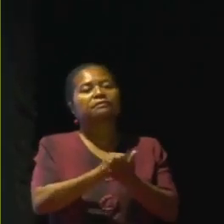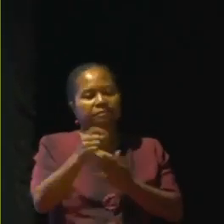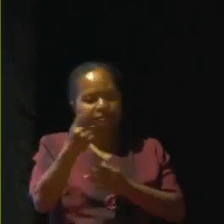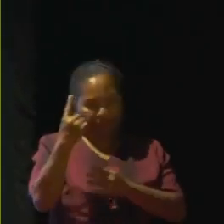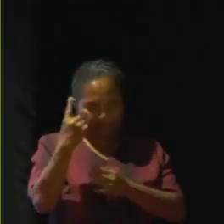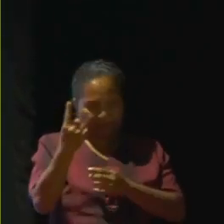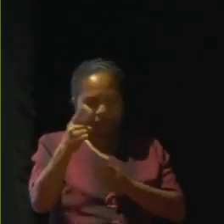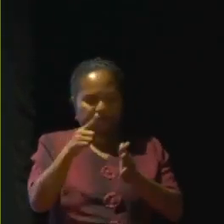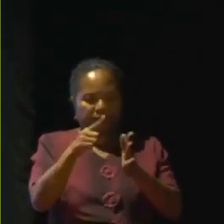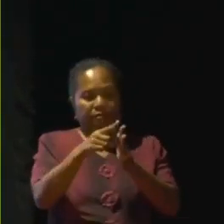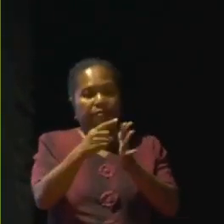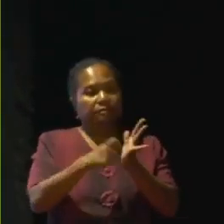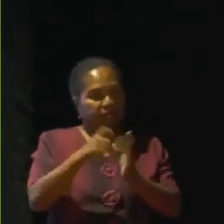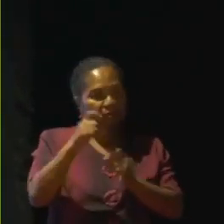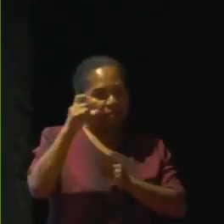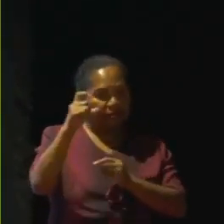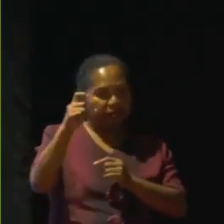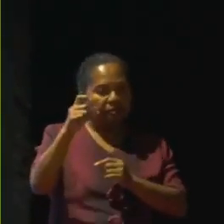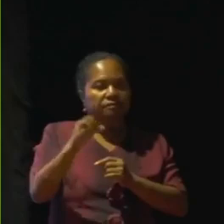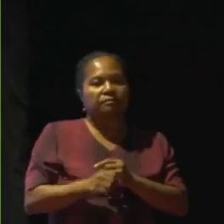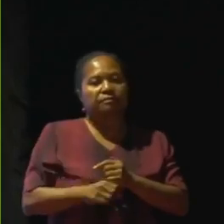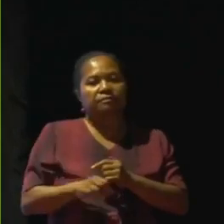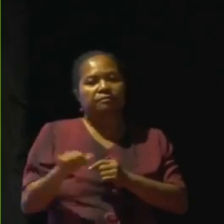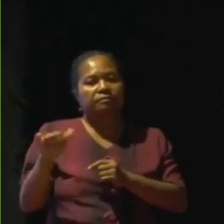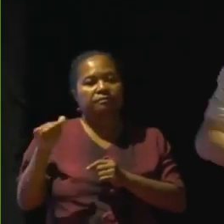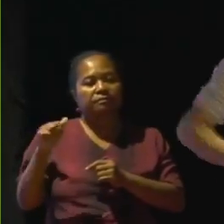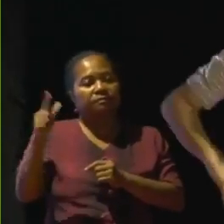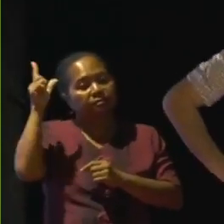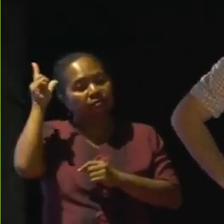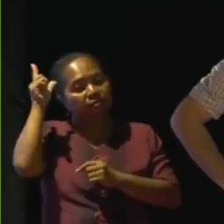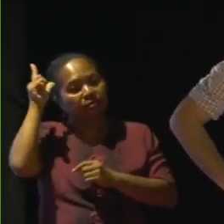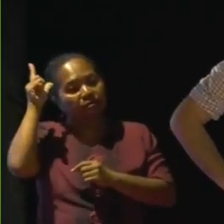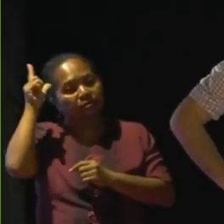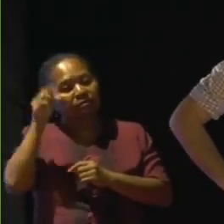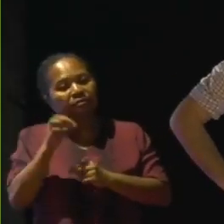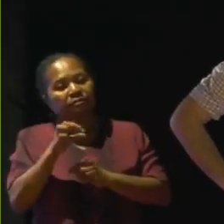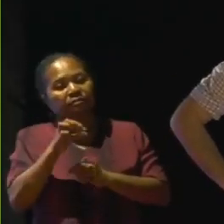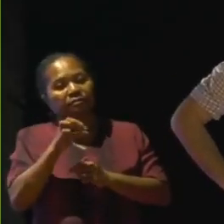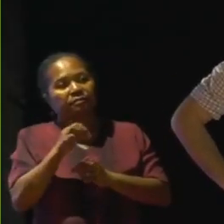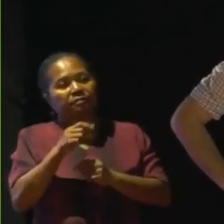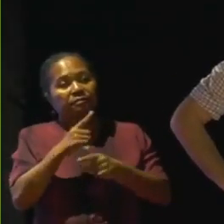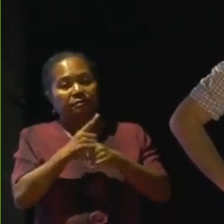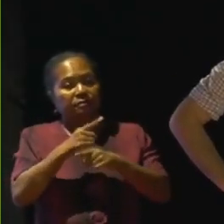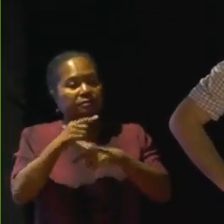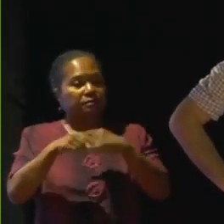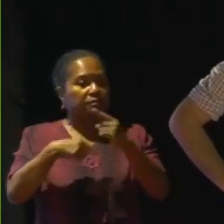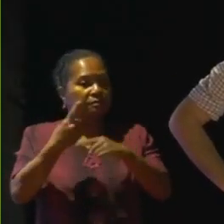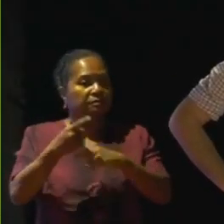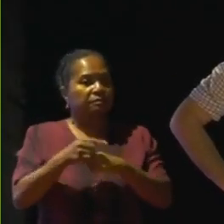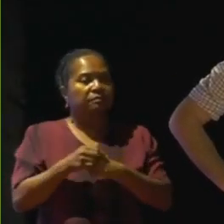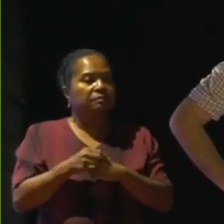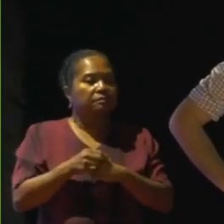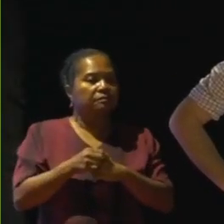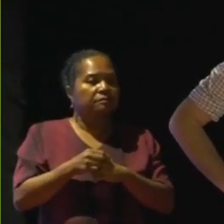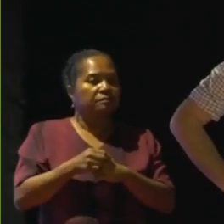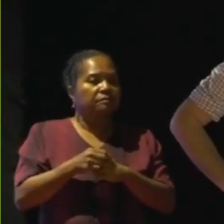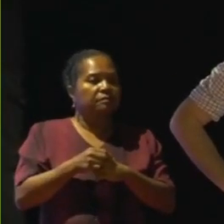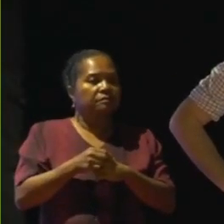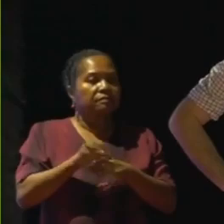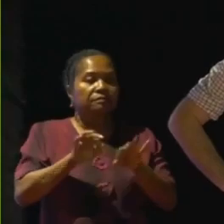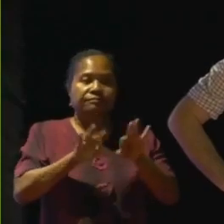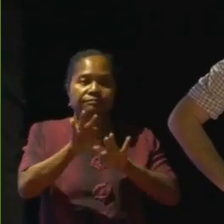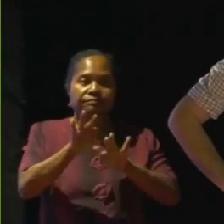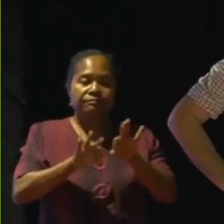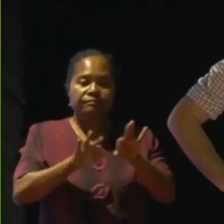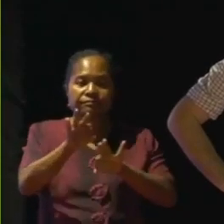that the IRC do. So Commissioner General Sam Combs has talked about the digitalisation strategy of the